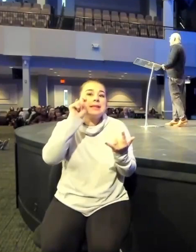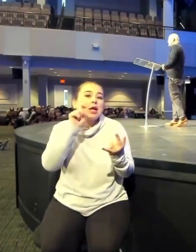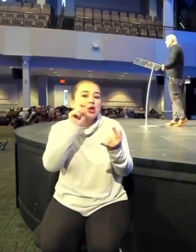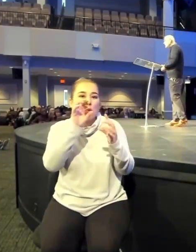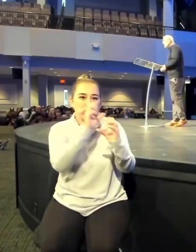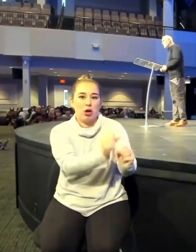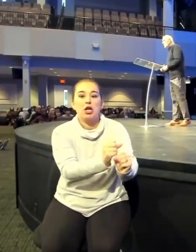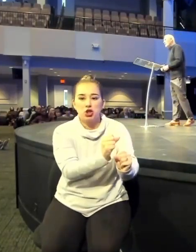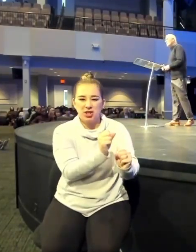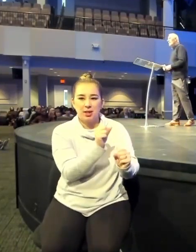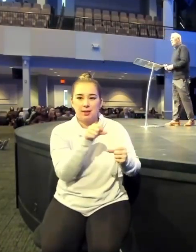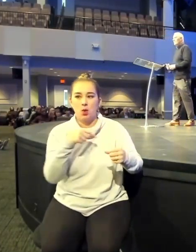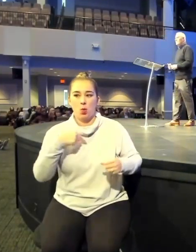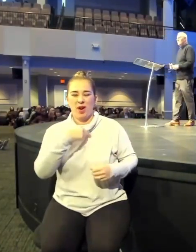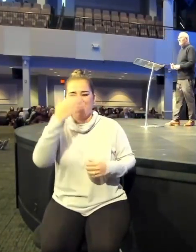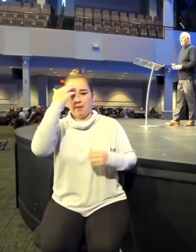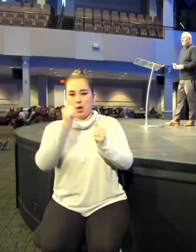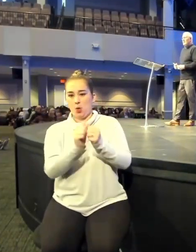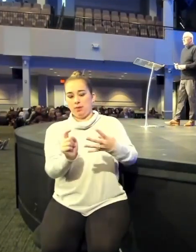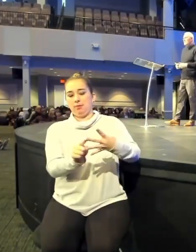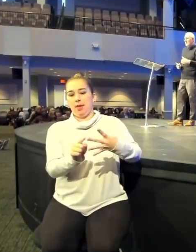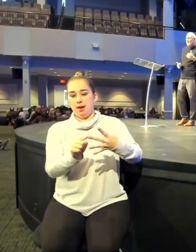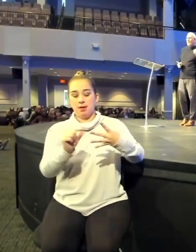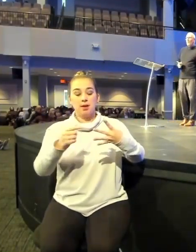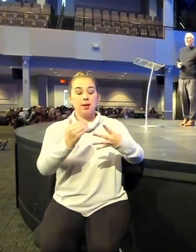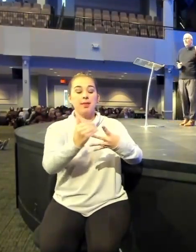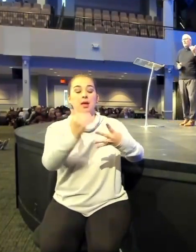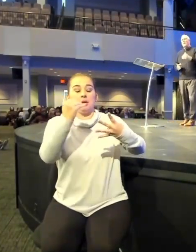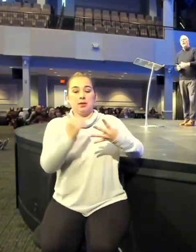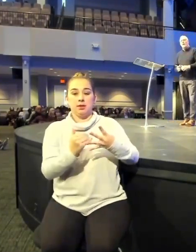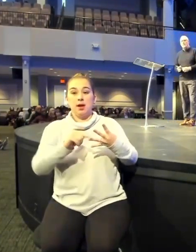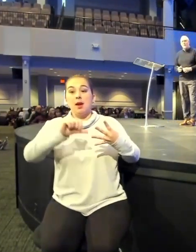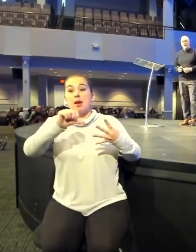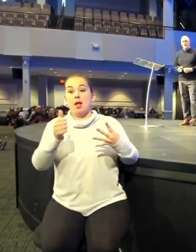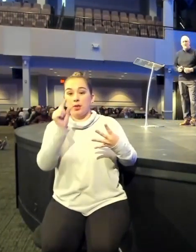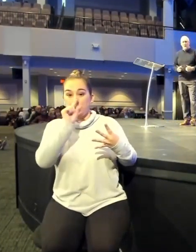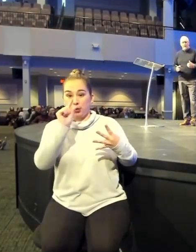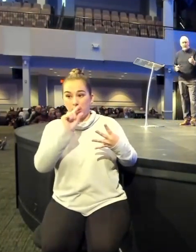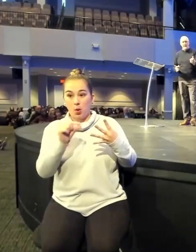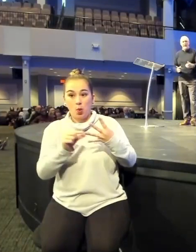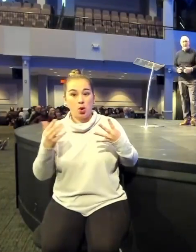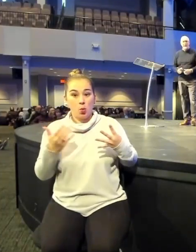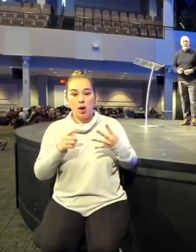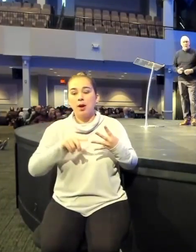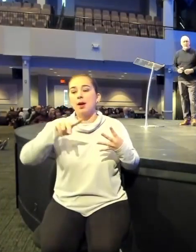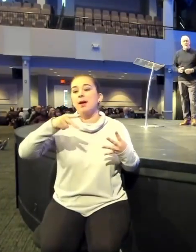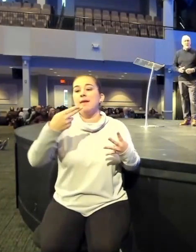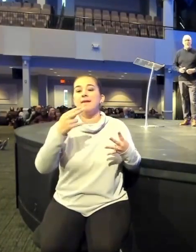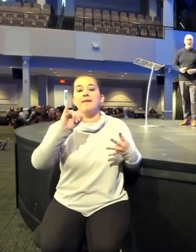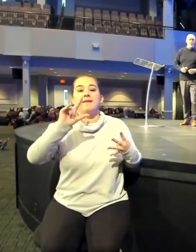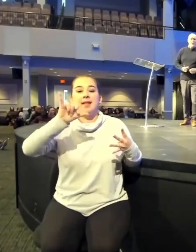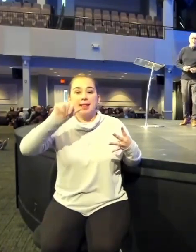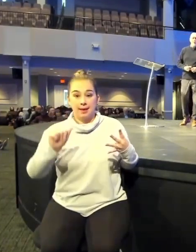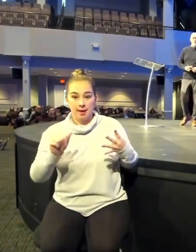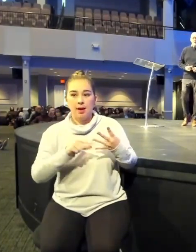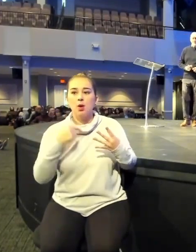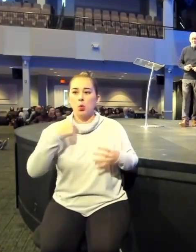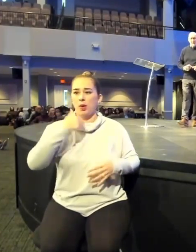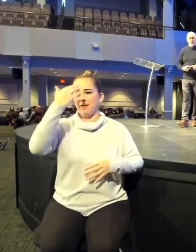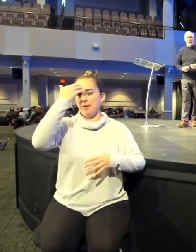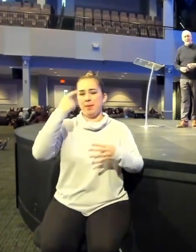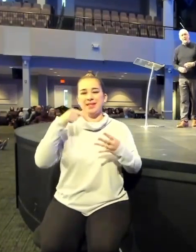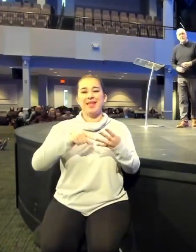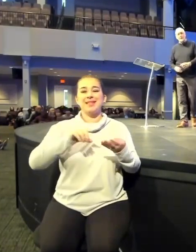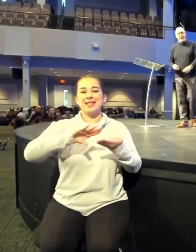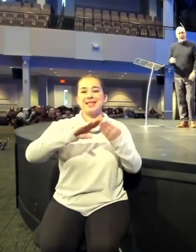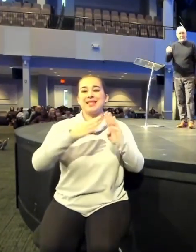us are familiar with that term. And then there's another word in the Greek language for love. It's called philia, and we're familiar with that word because there's a